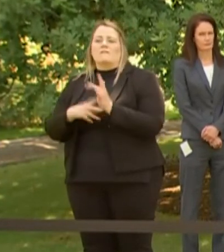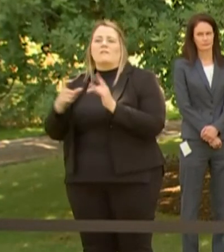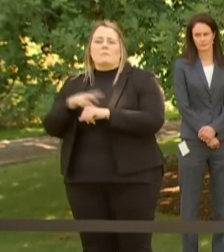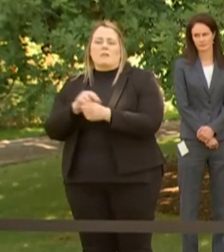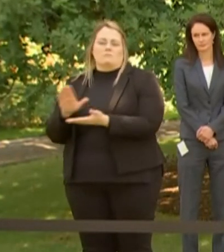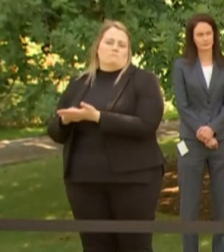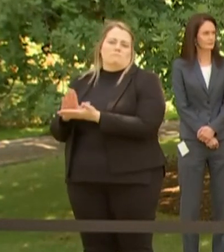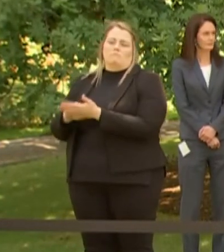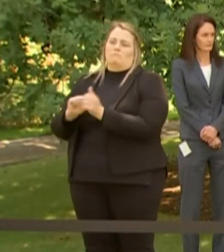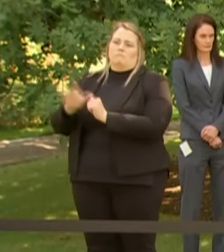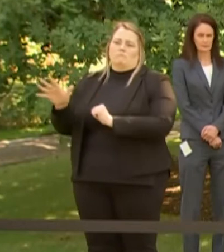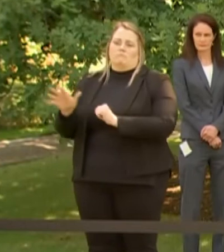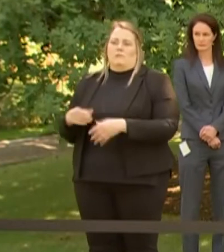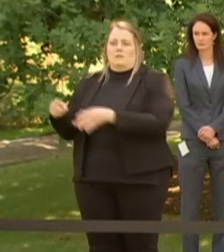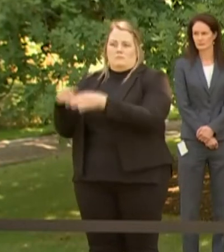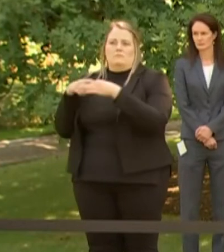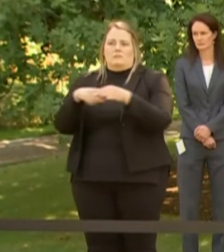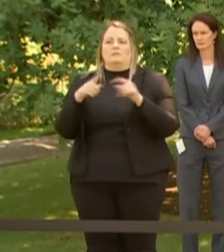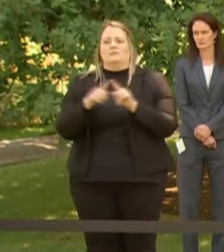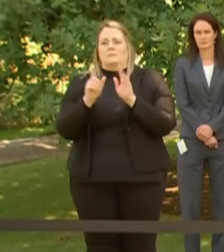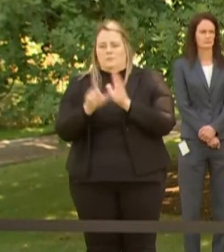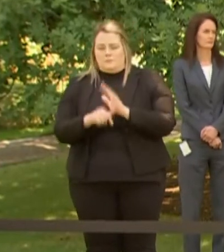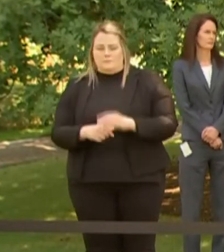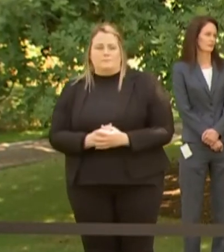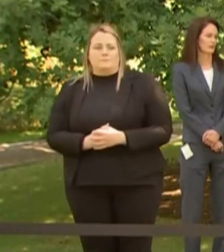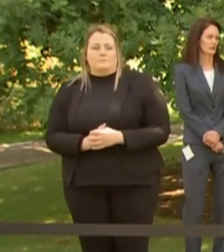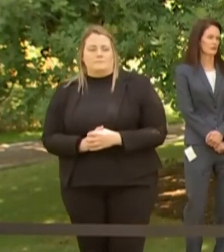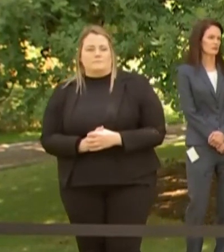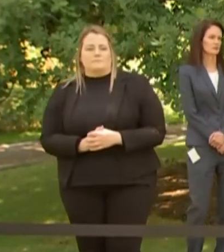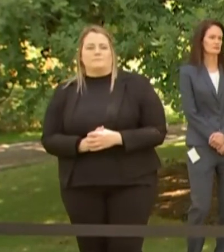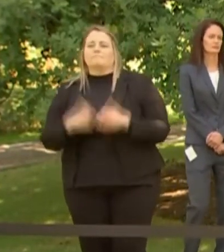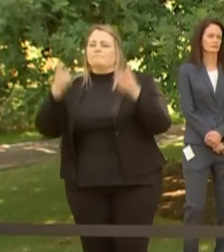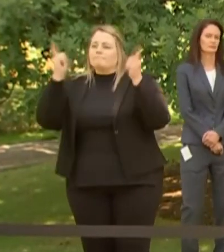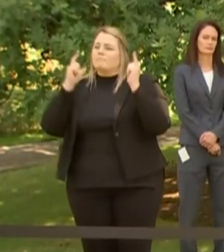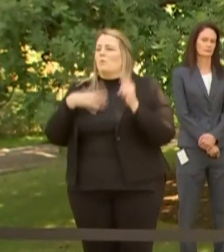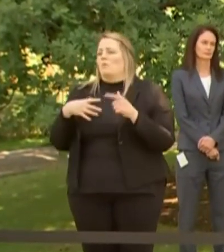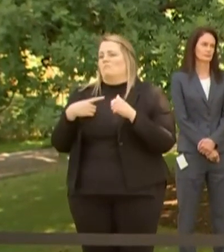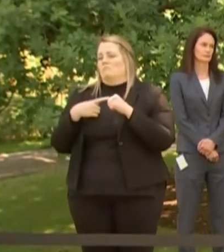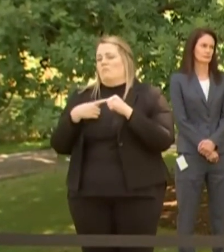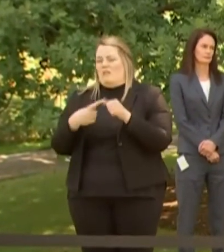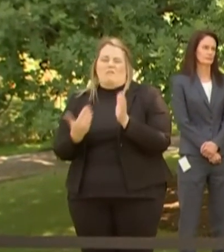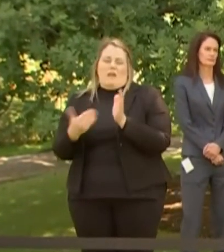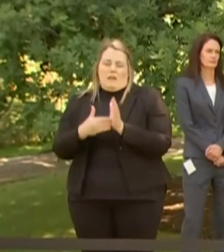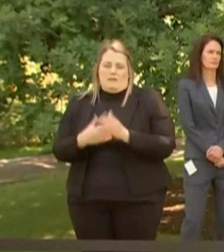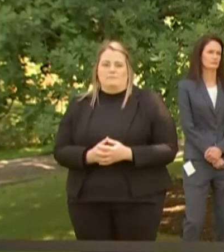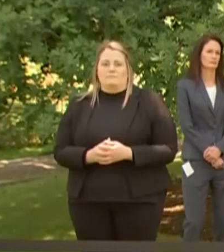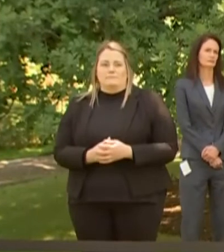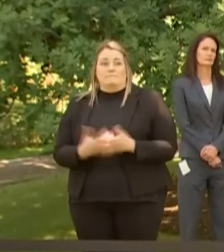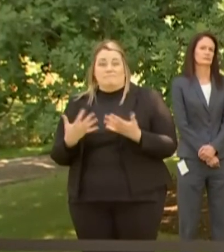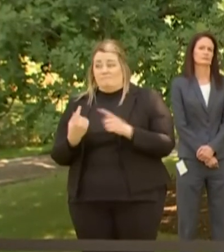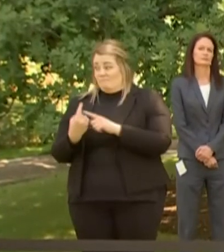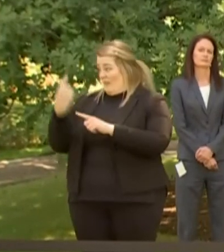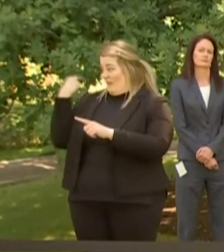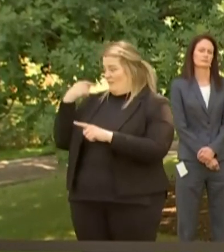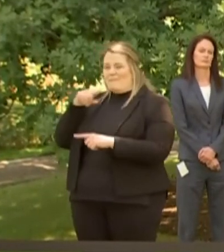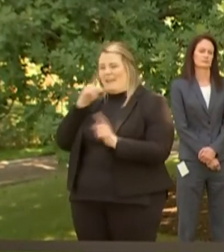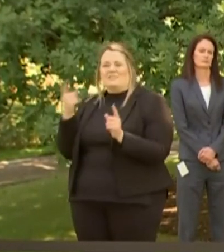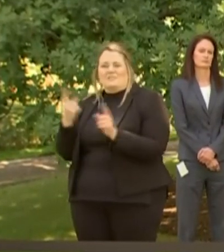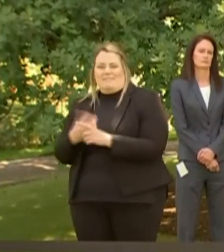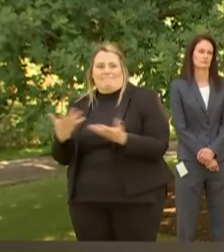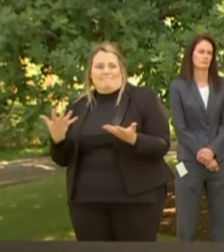And let me just add to the Minister's comments. We can't change what has happened in the past, but we